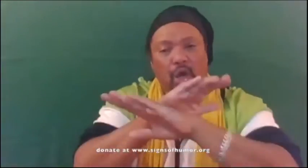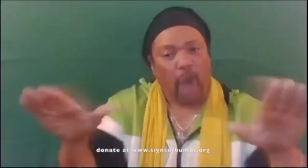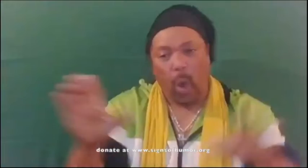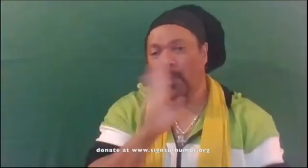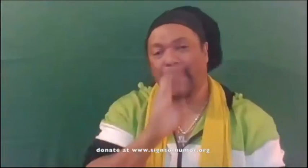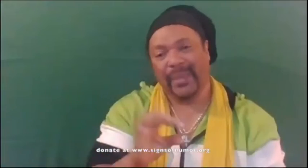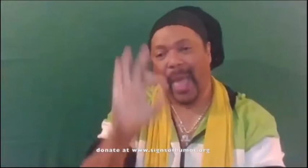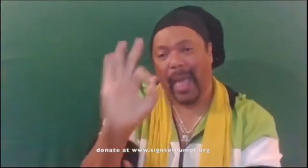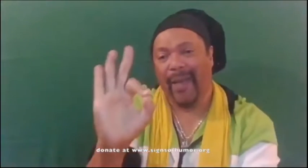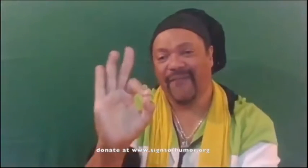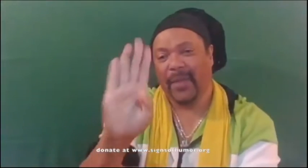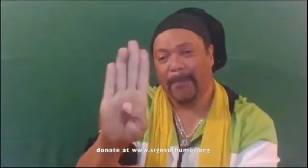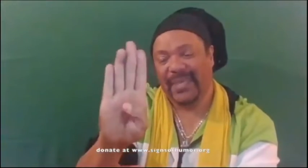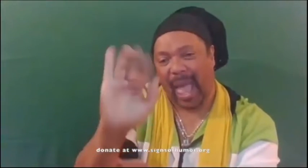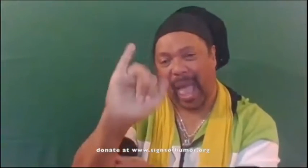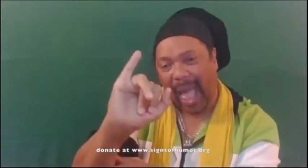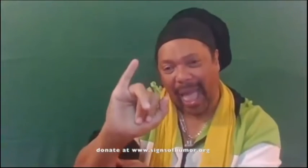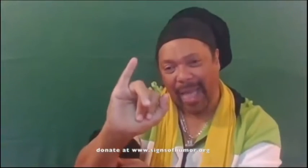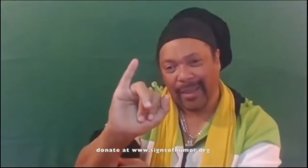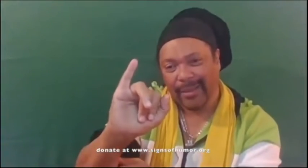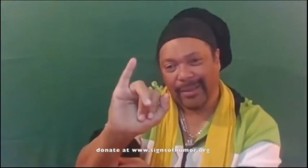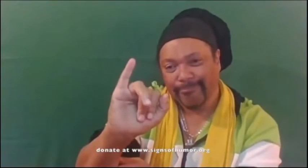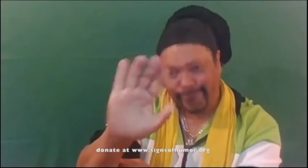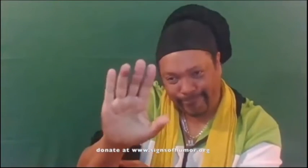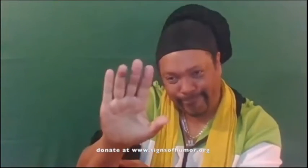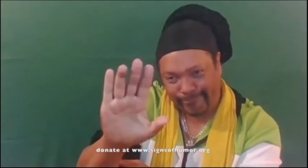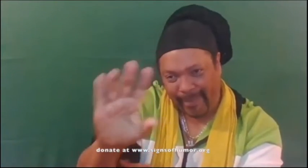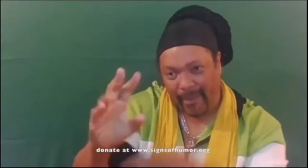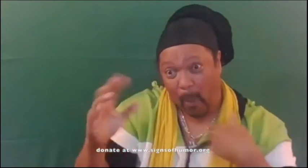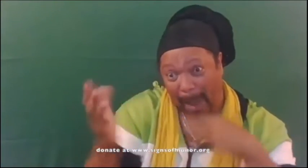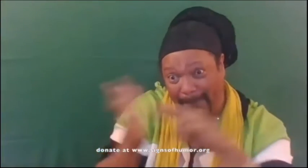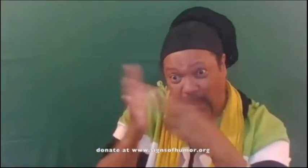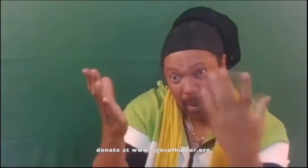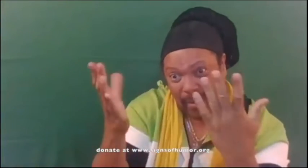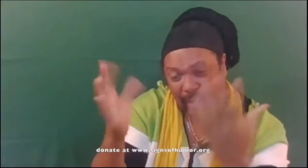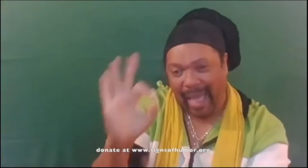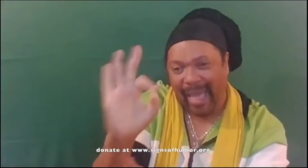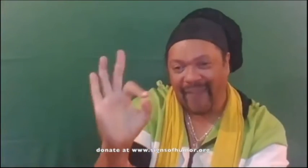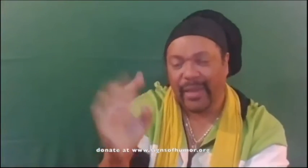My suggestion, I don't want you to be a part of the FBI.